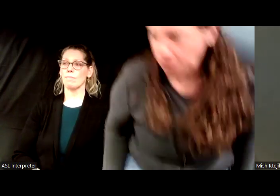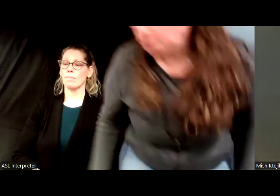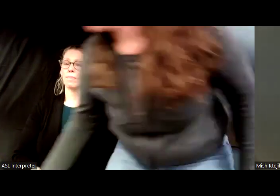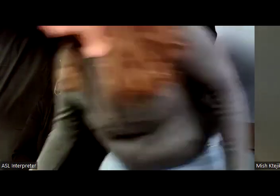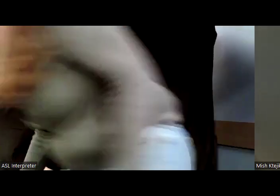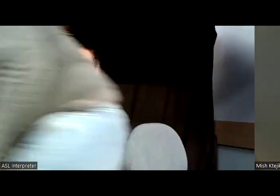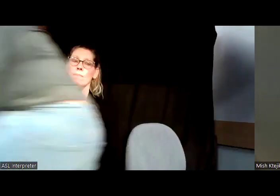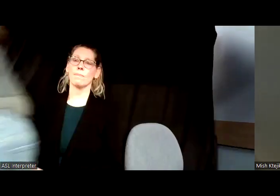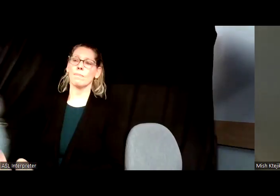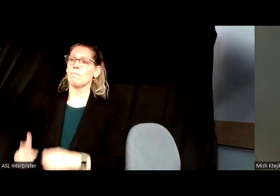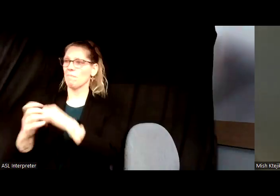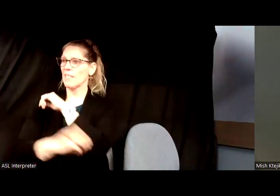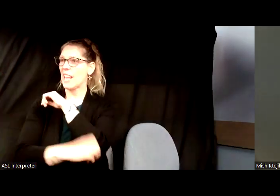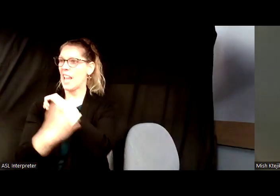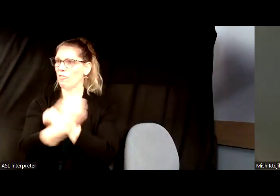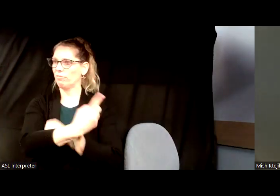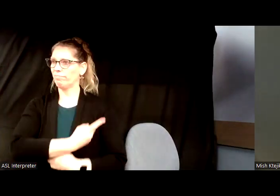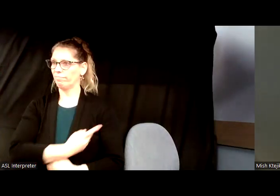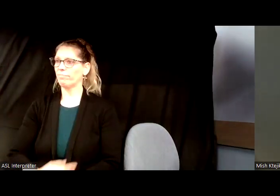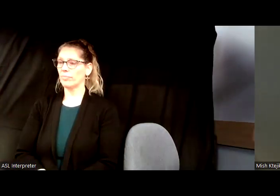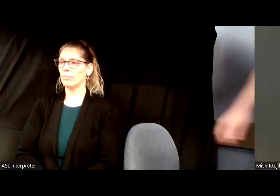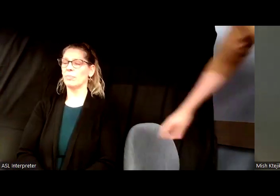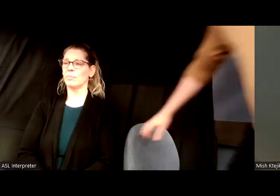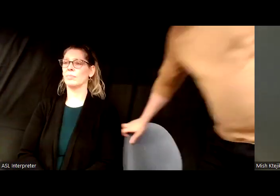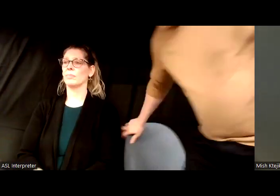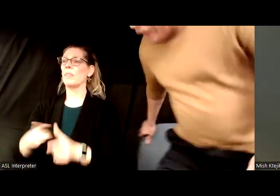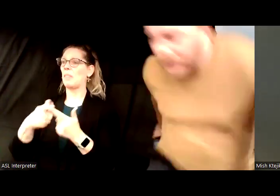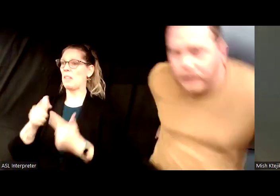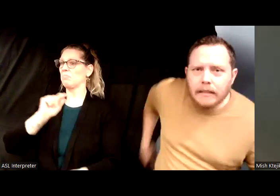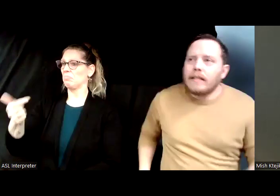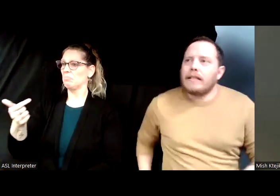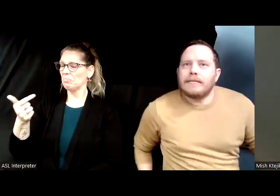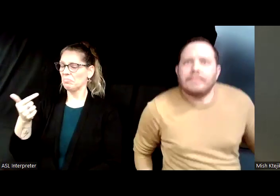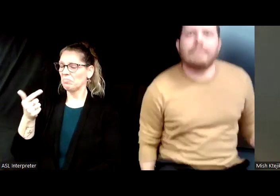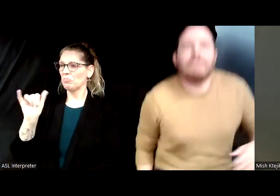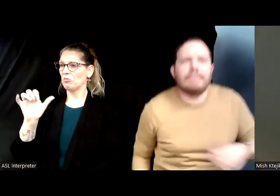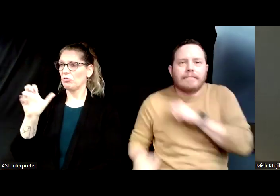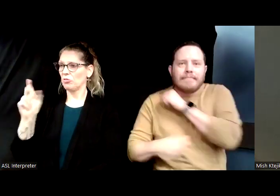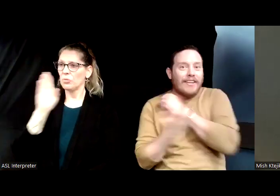Yeah. Go ahead, Eric. And then I have a comment to follow up.